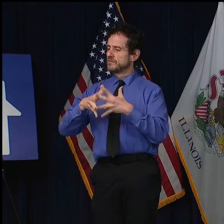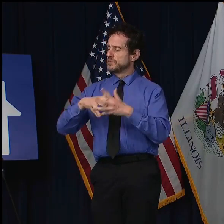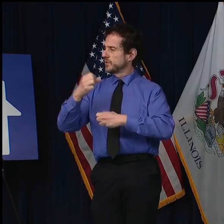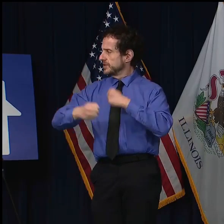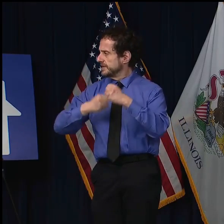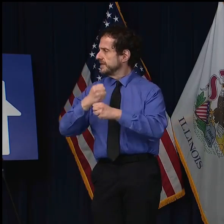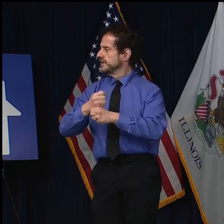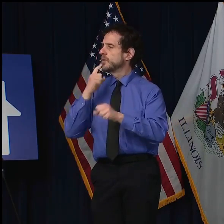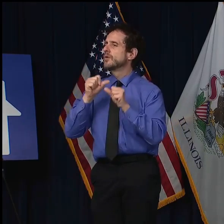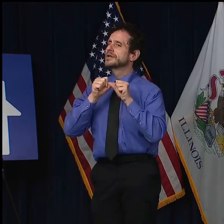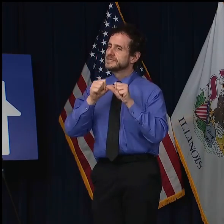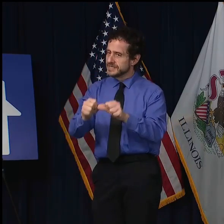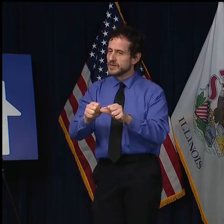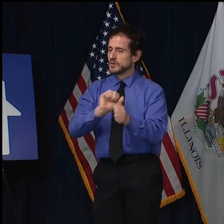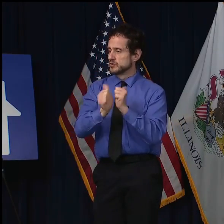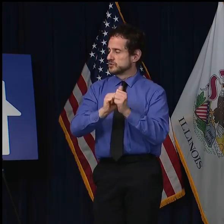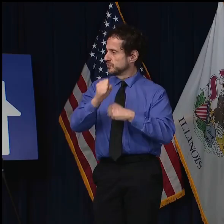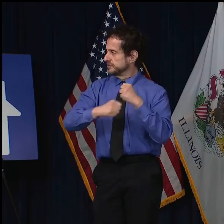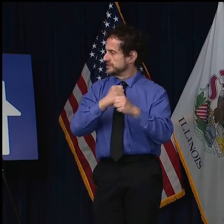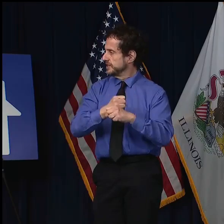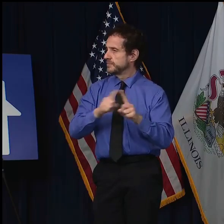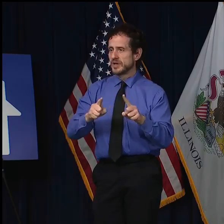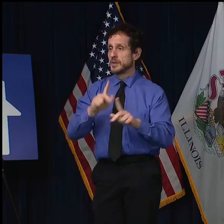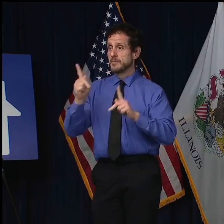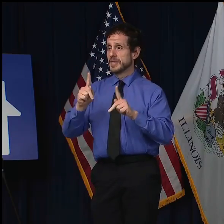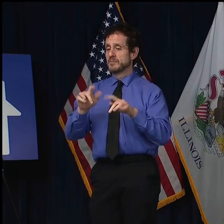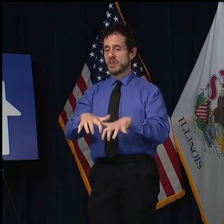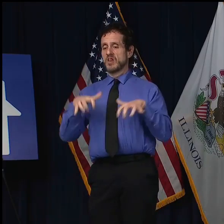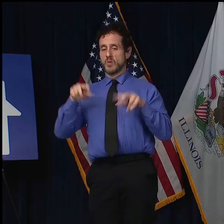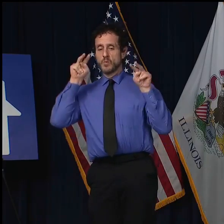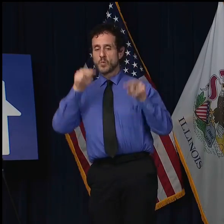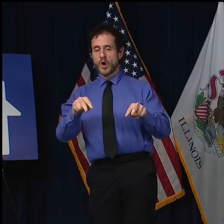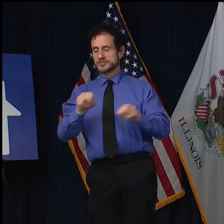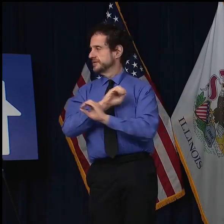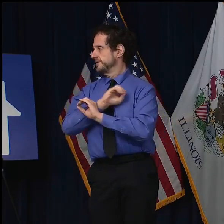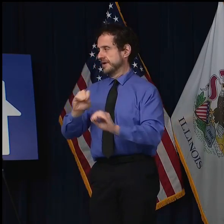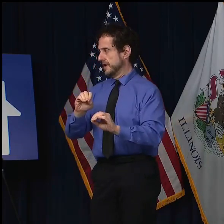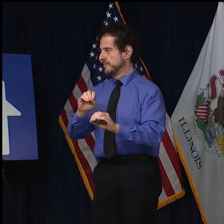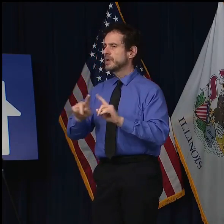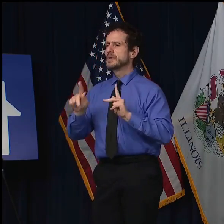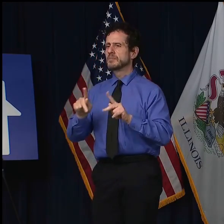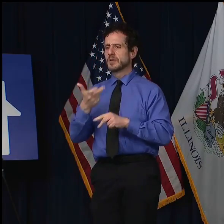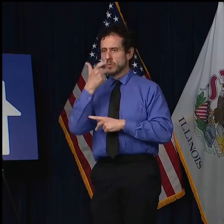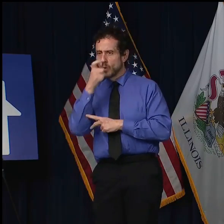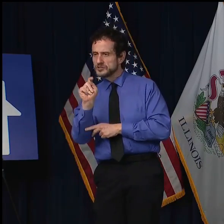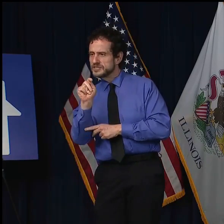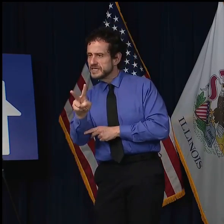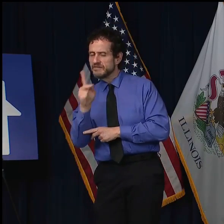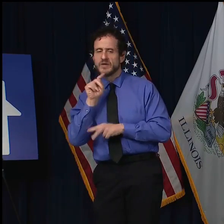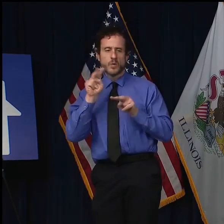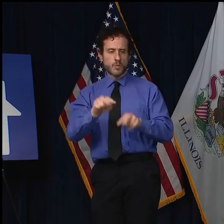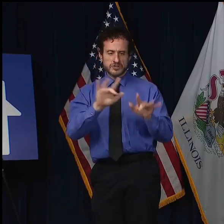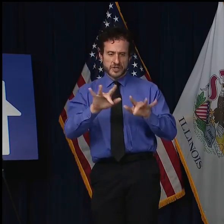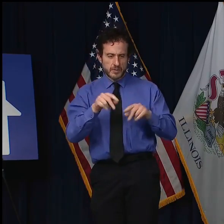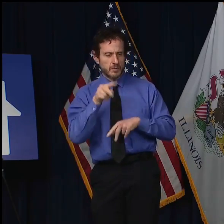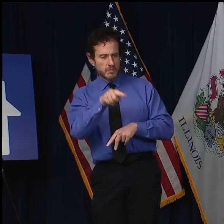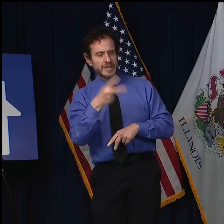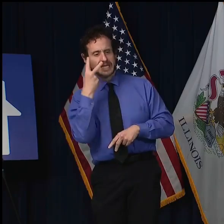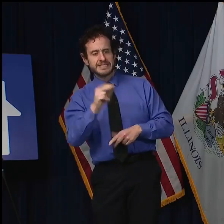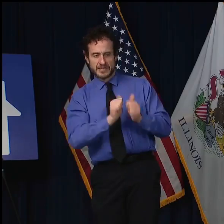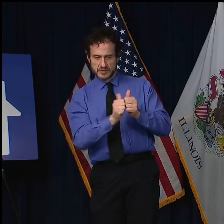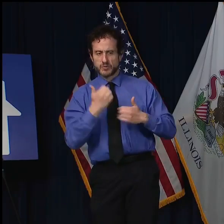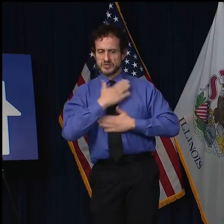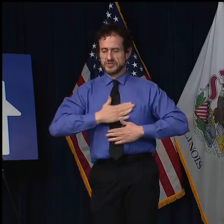or continuing their seasons without fans in the stands so that people can enjoy the sports online on TV.